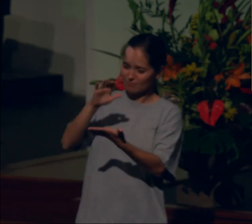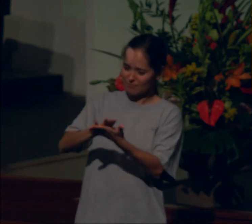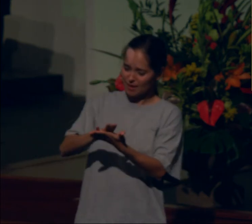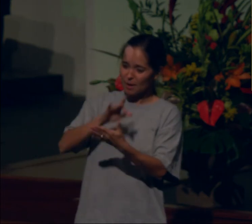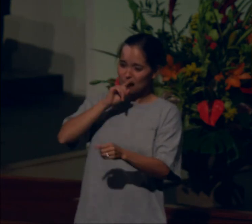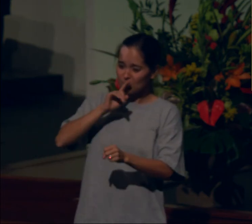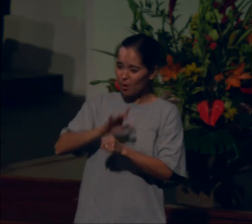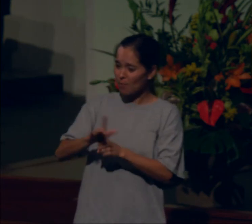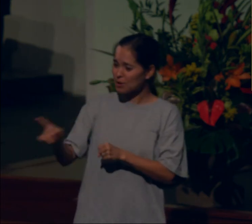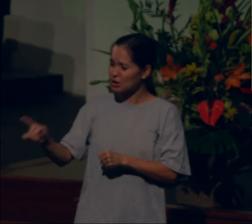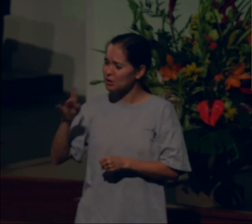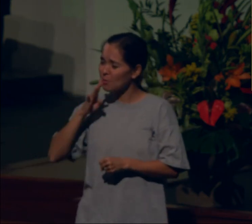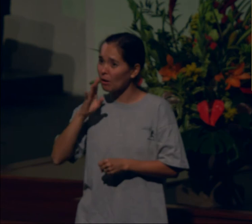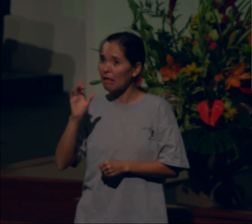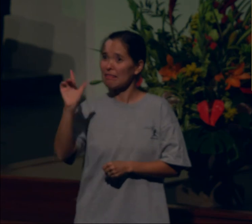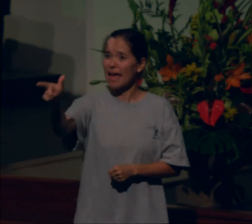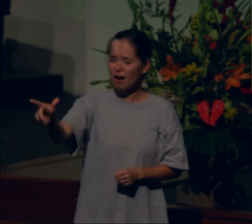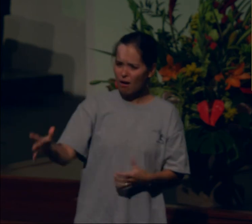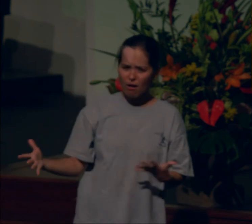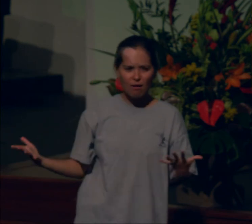receive the word that she spoke.